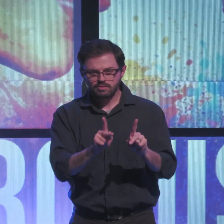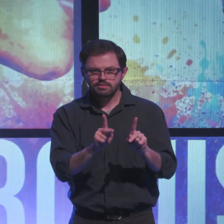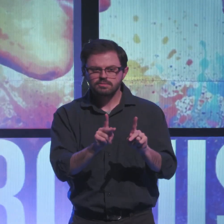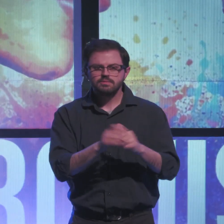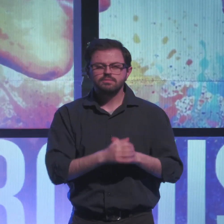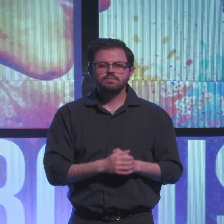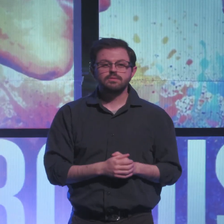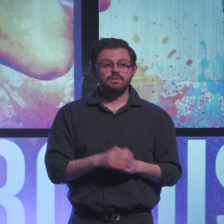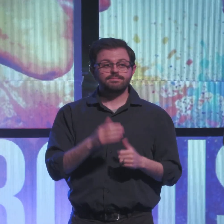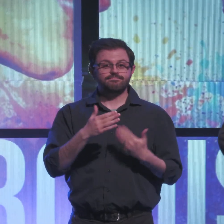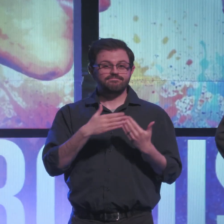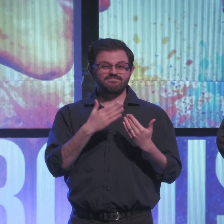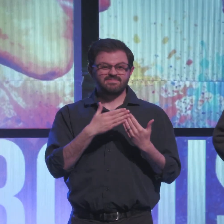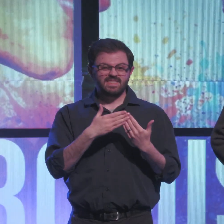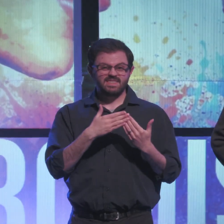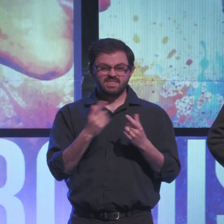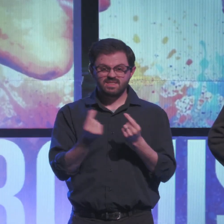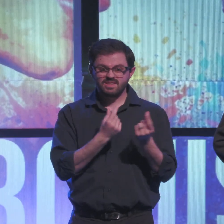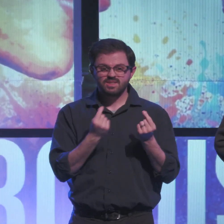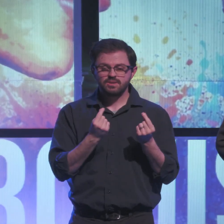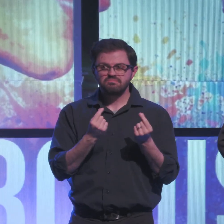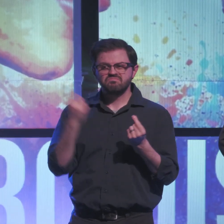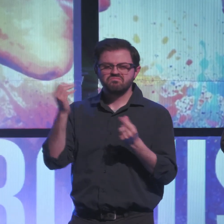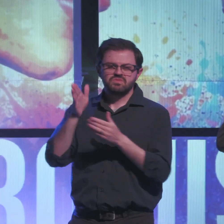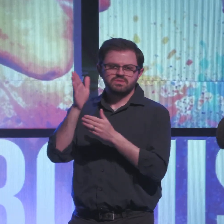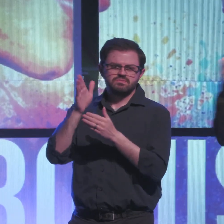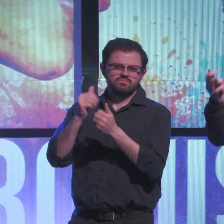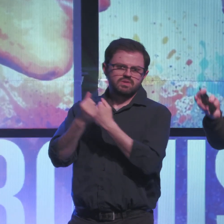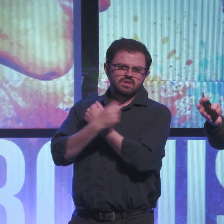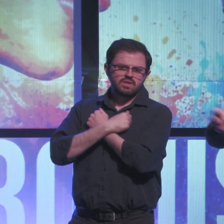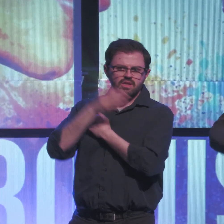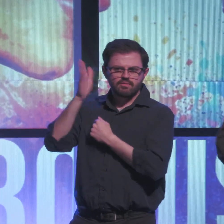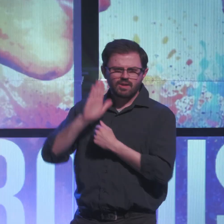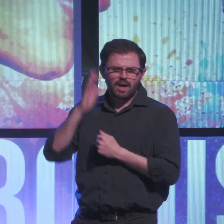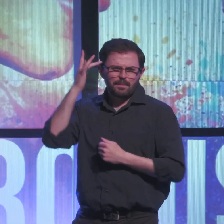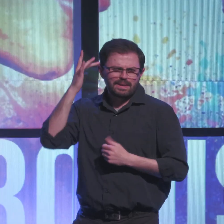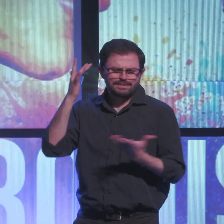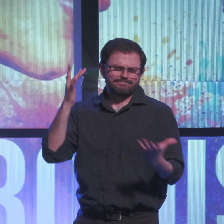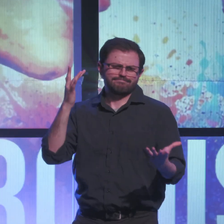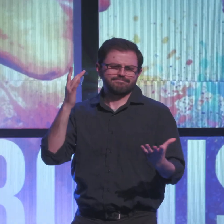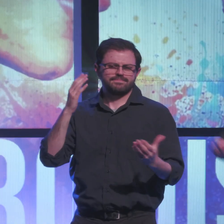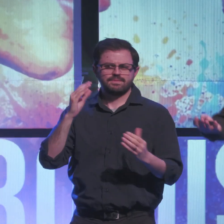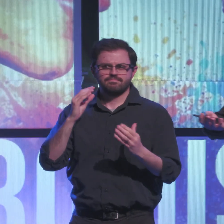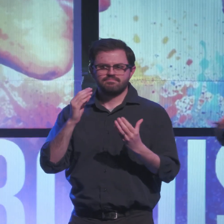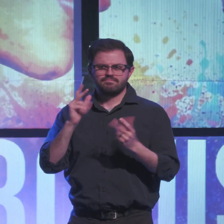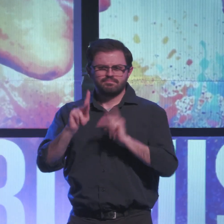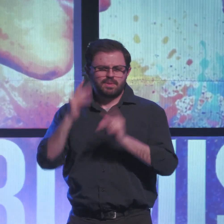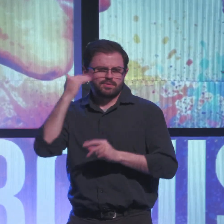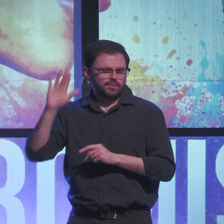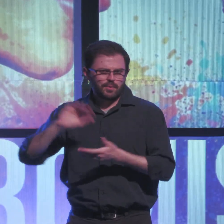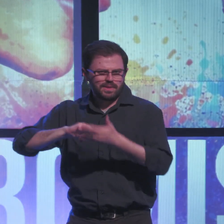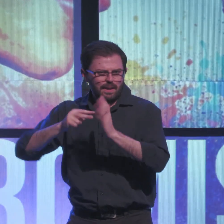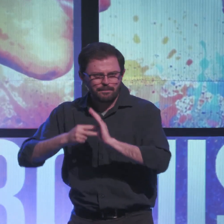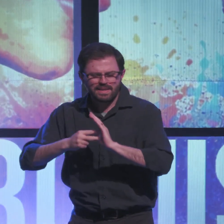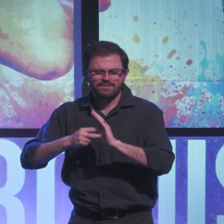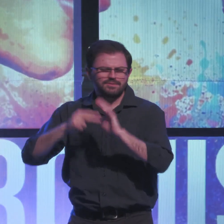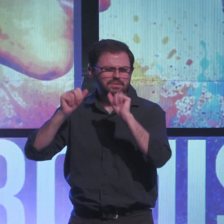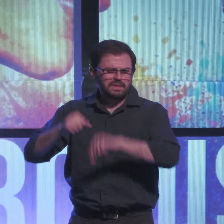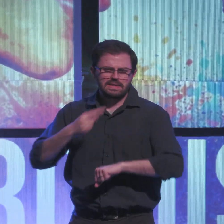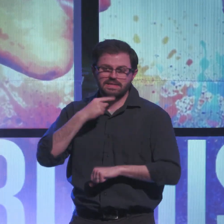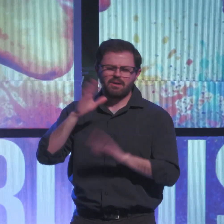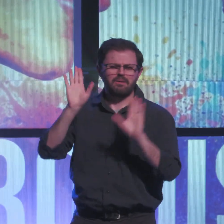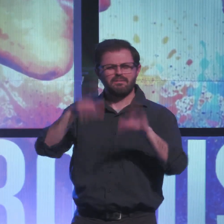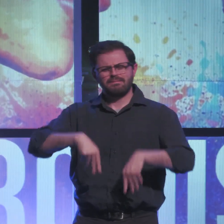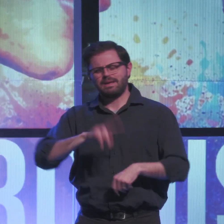the easiest thing to do, to be honest with you, is to love God, because nobody knows what that means. So we can just define it however we want,